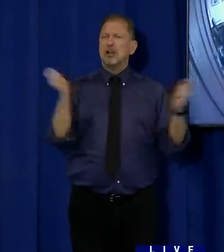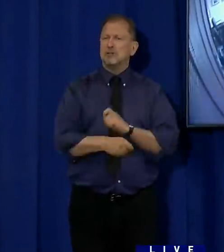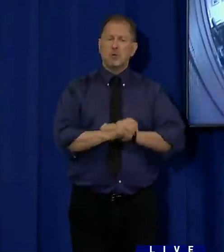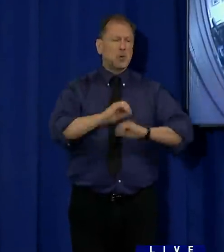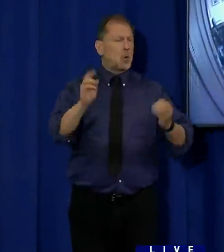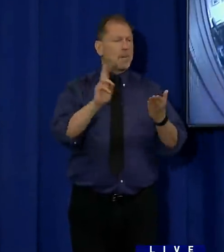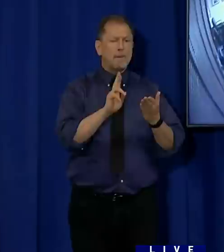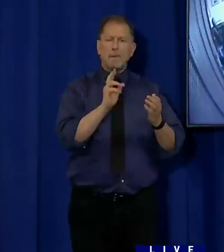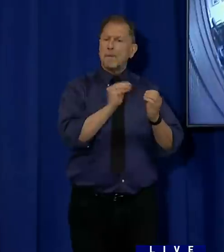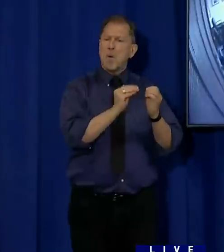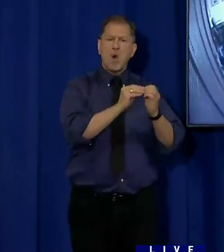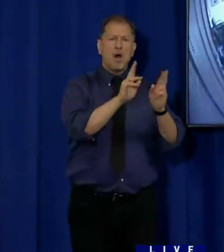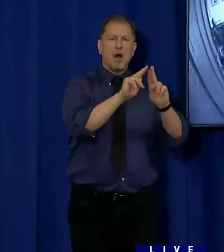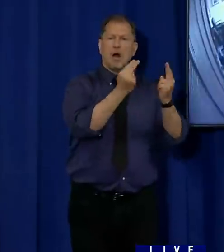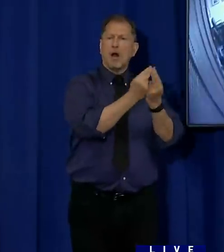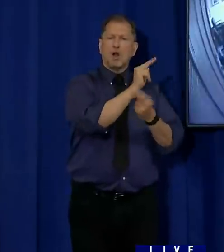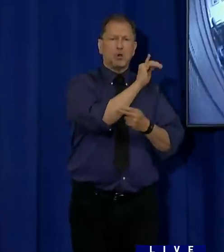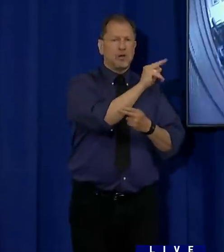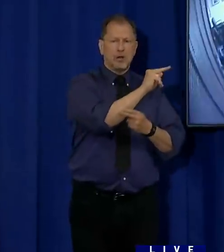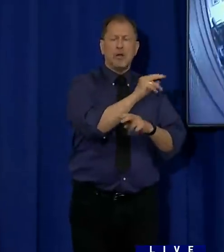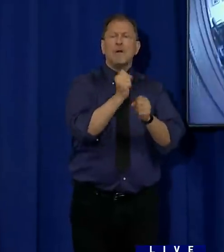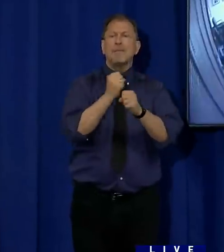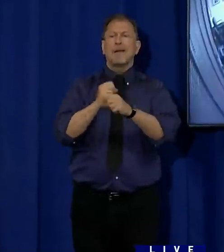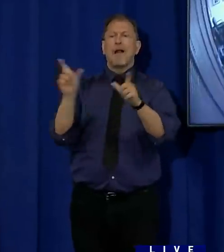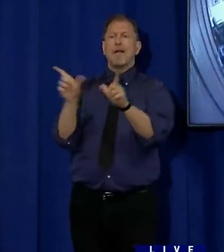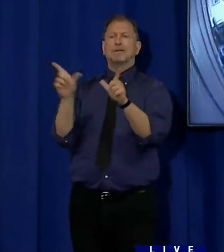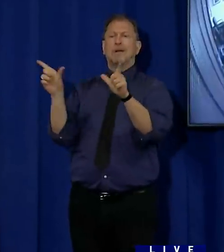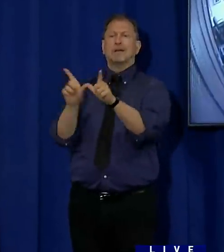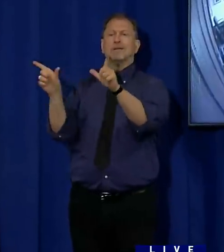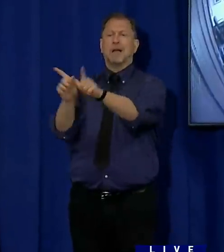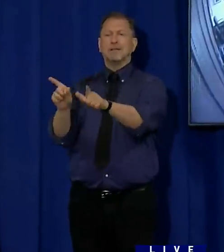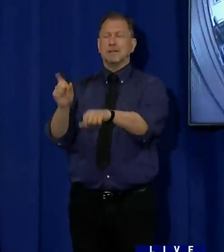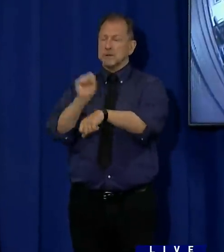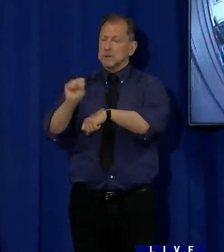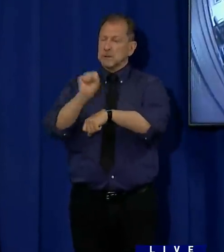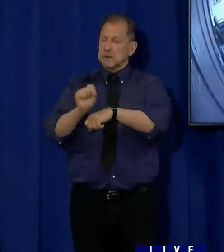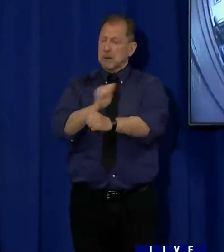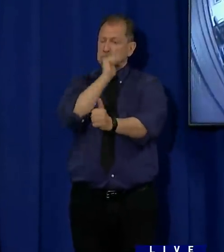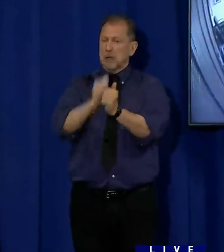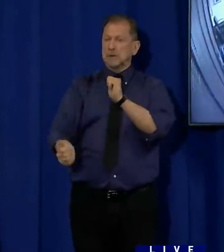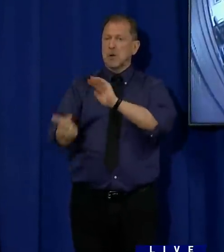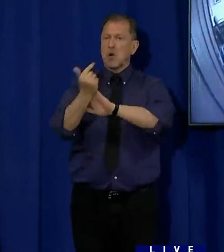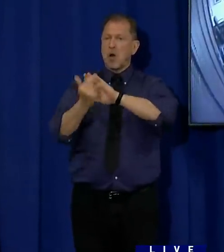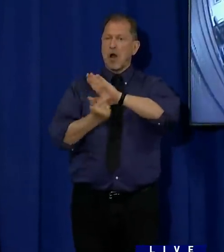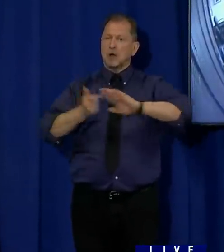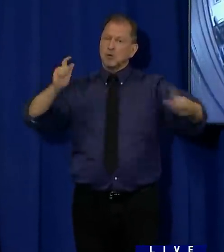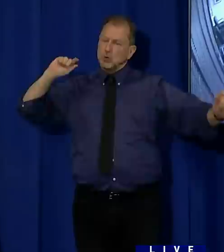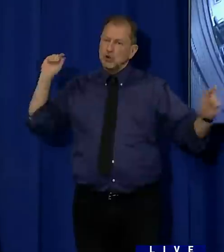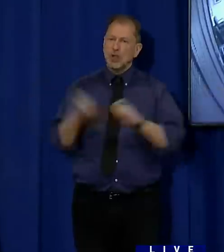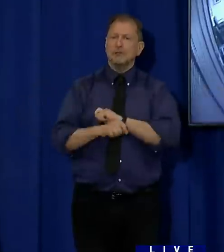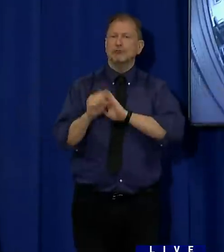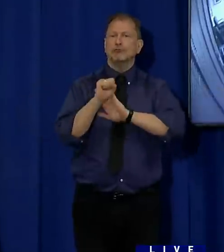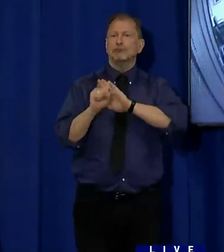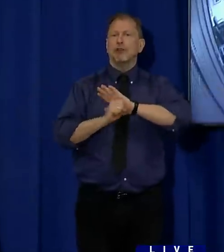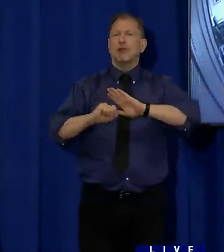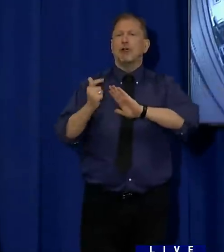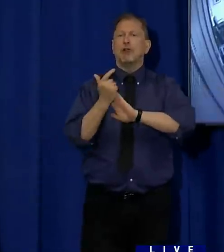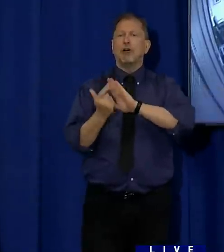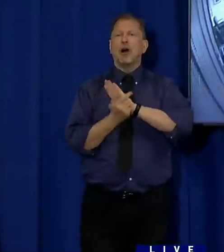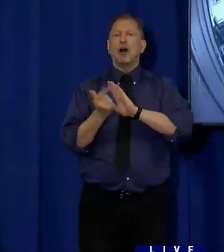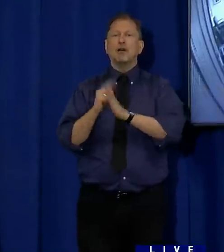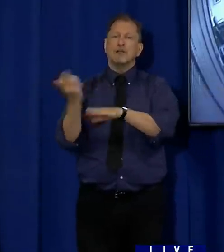work with the governor and our other great partners in Springfield to forge a change in state law to